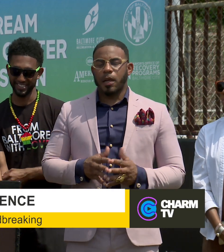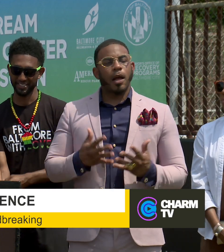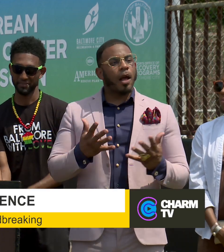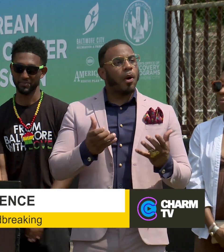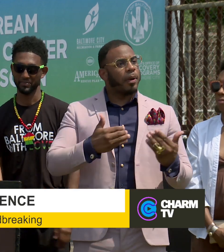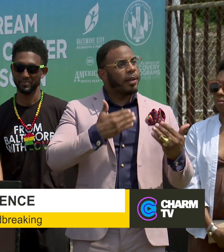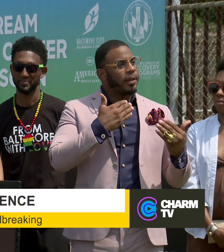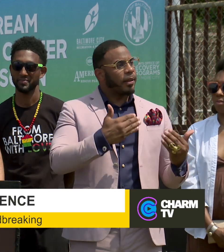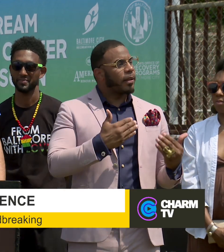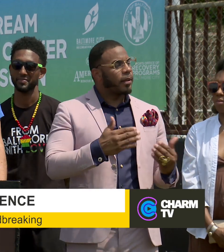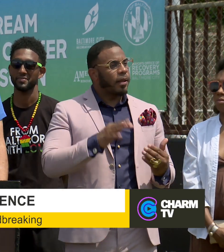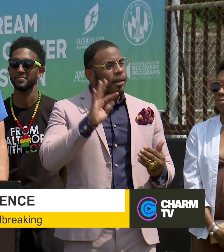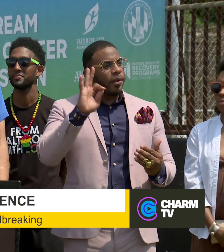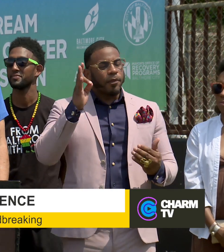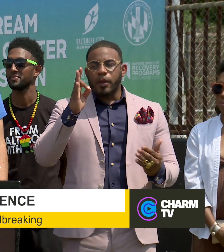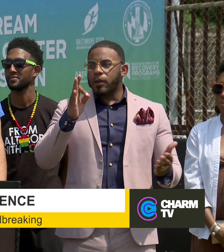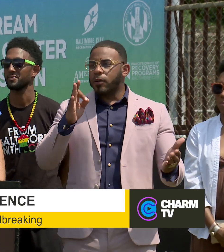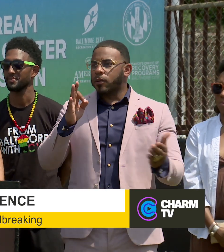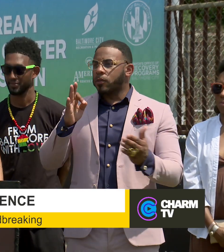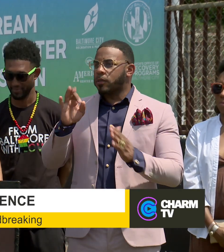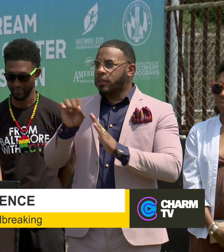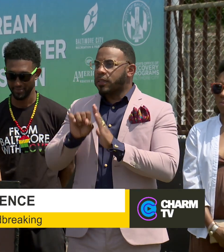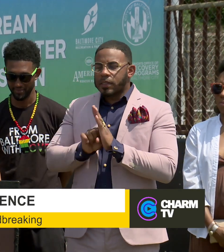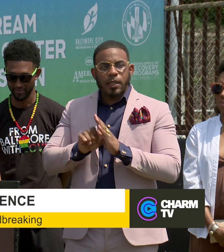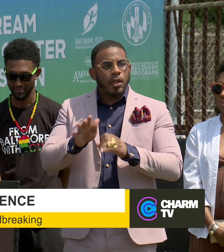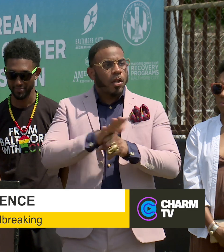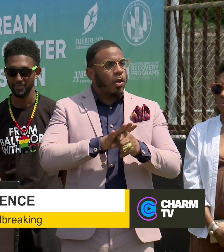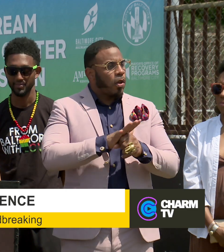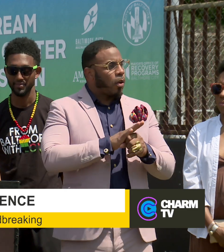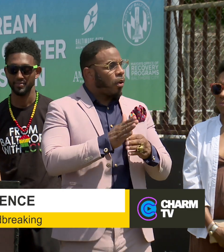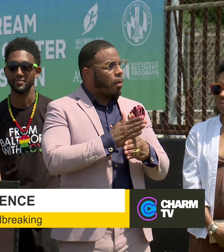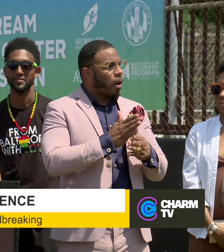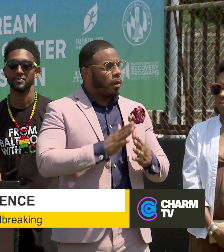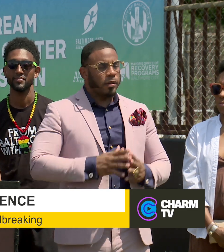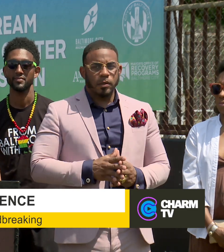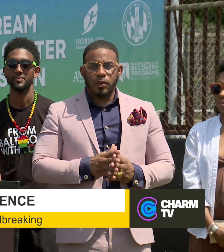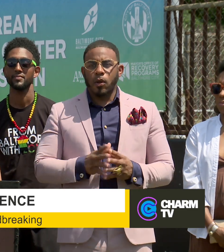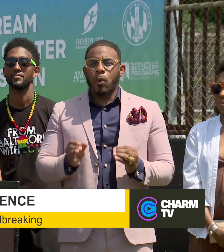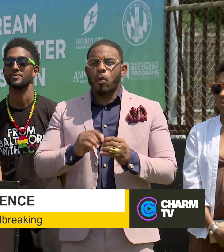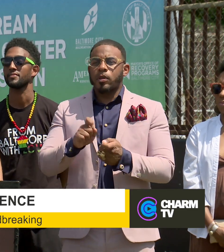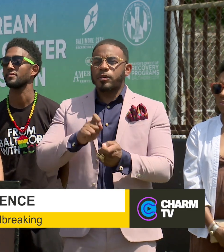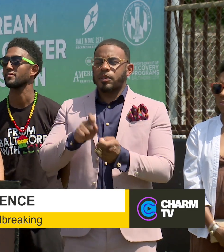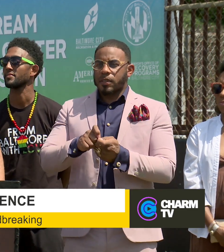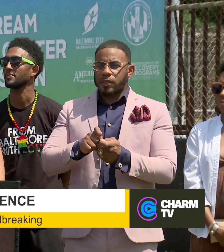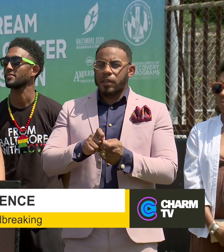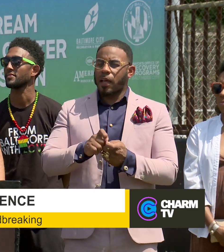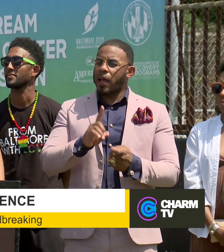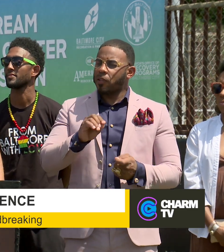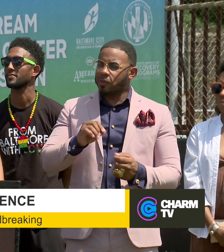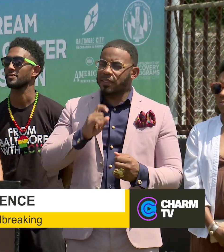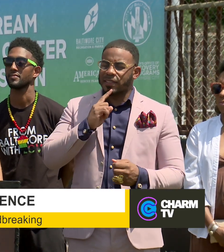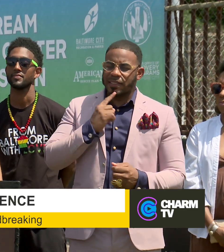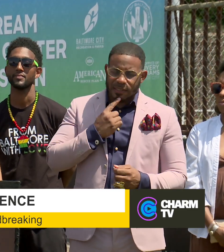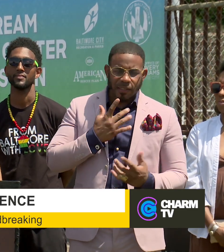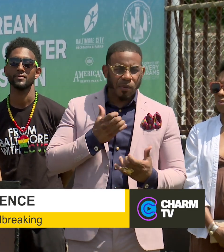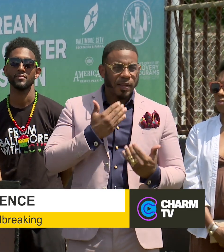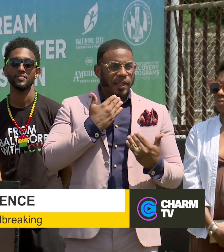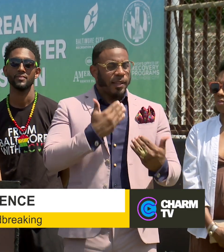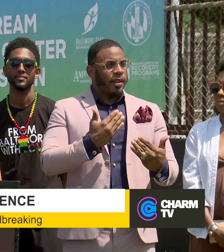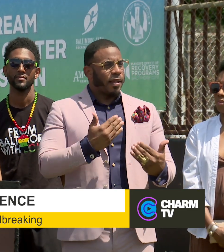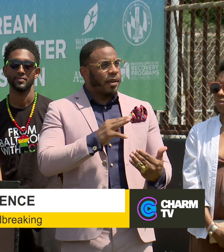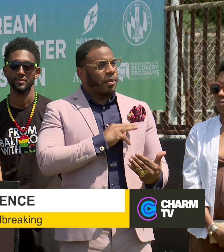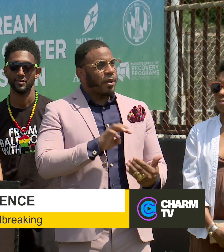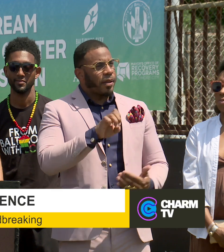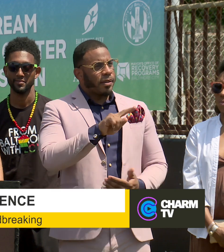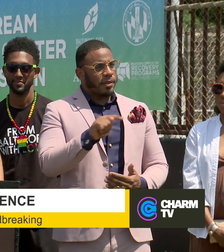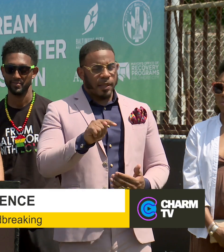want to thank our federal, state, and local partners. More specifically, I do sincerely want to thank